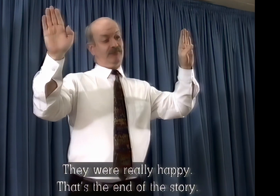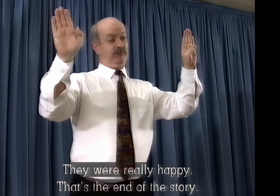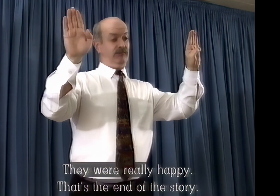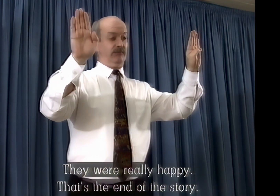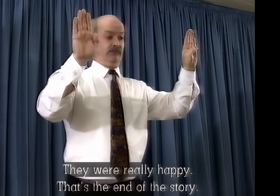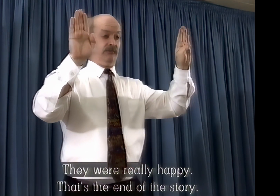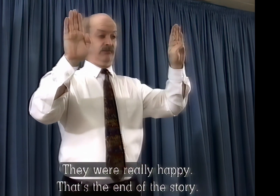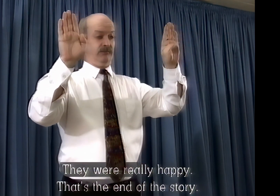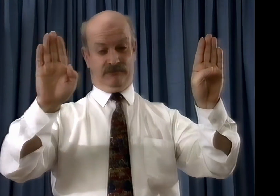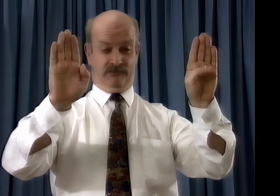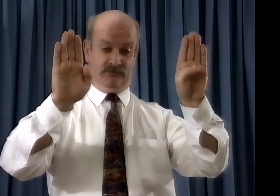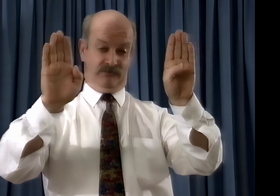story.